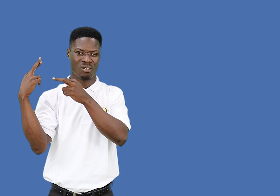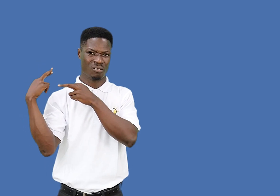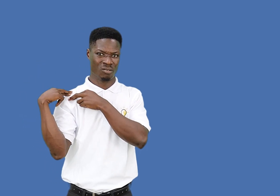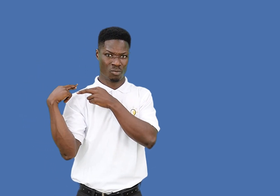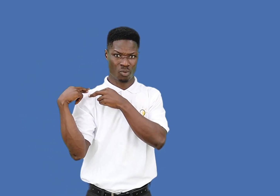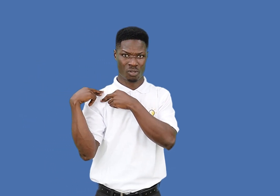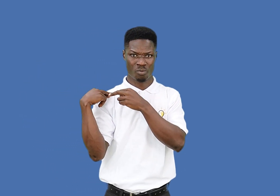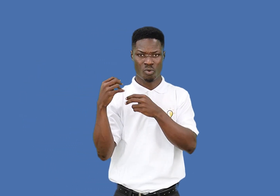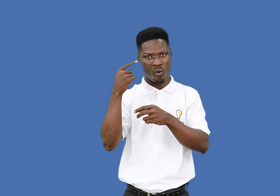So now,